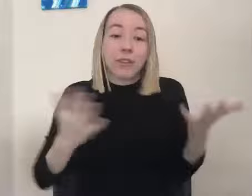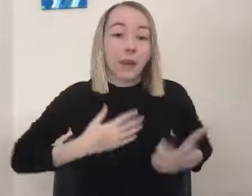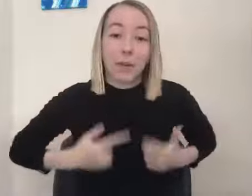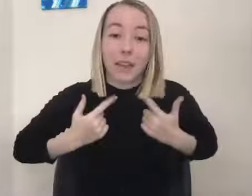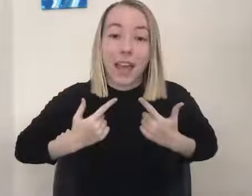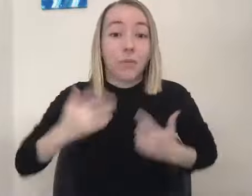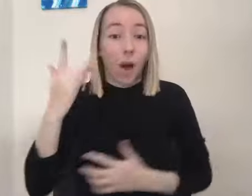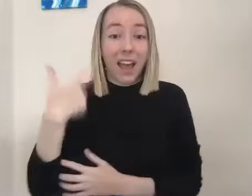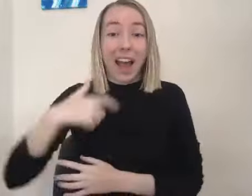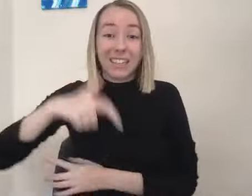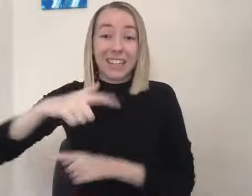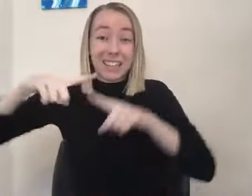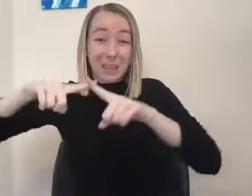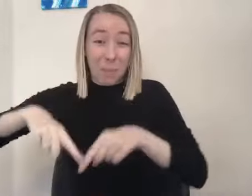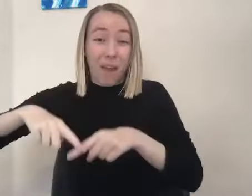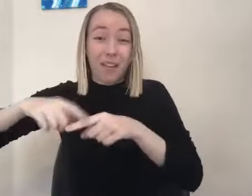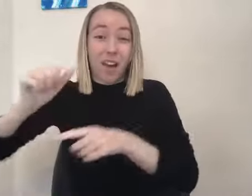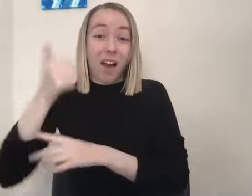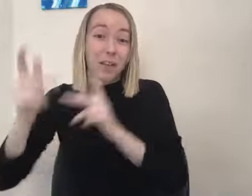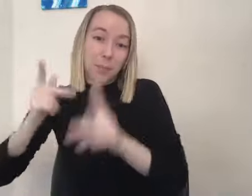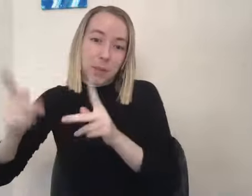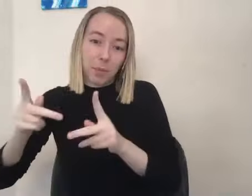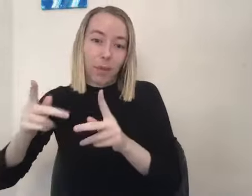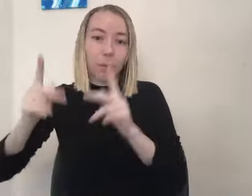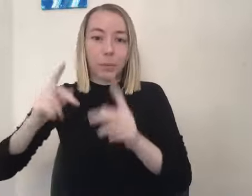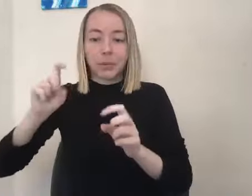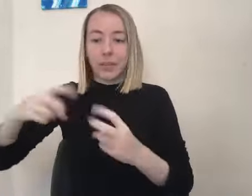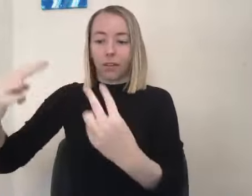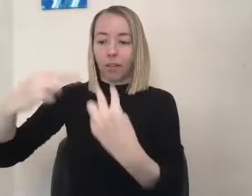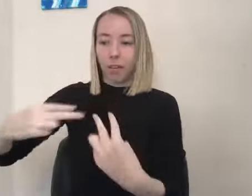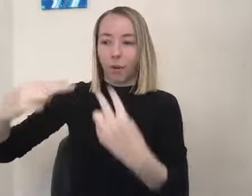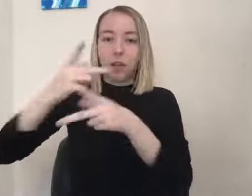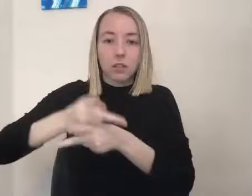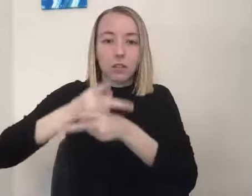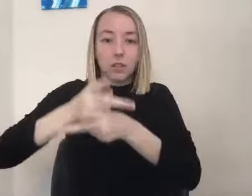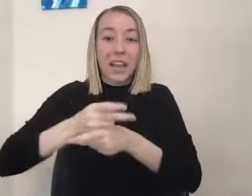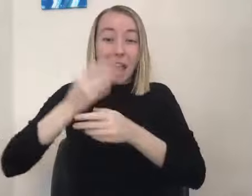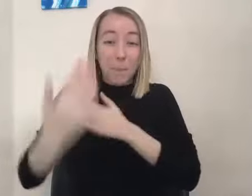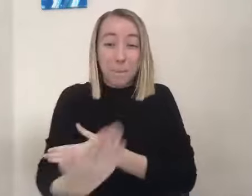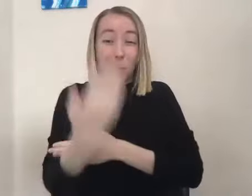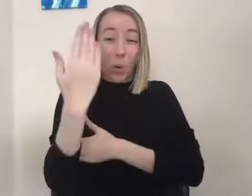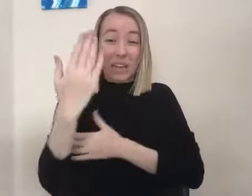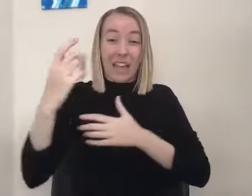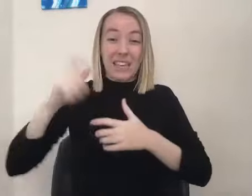know, the end I had, that I still was hanging on, it had to go. Had to go. Because I had to depend on other